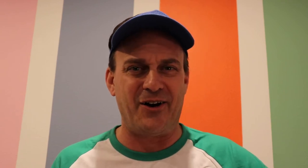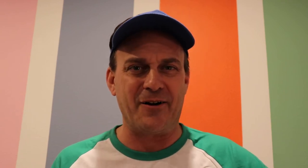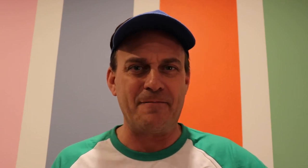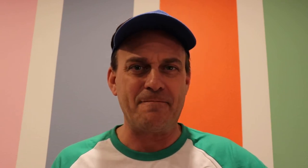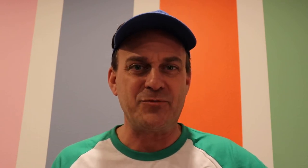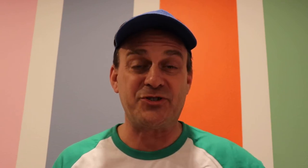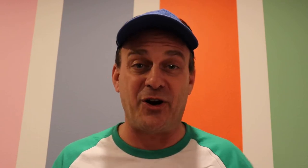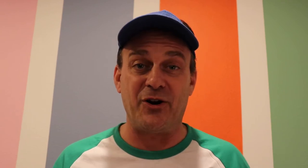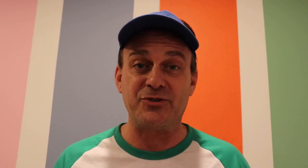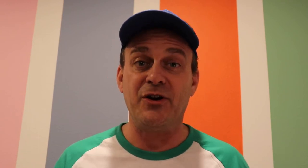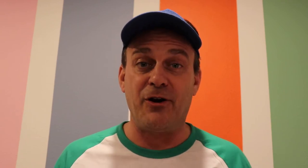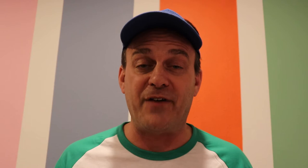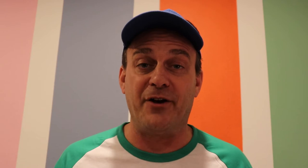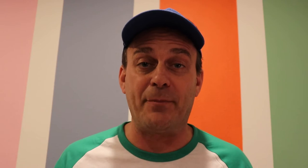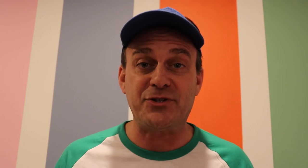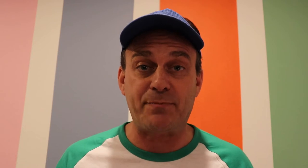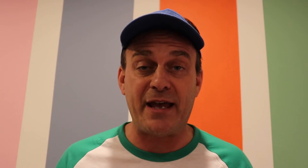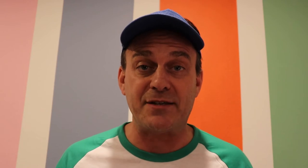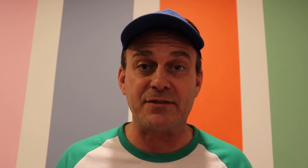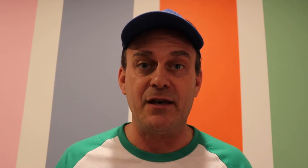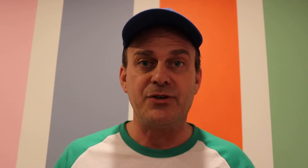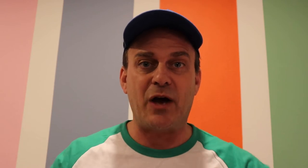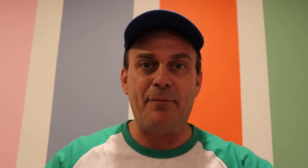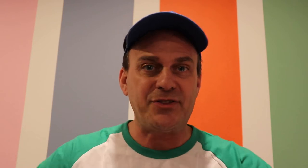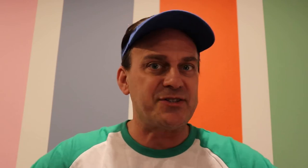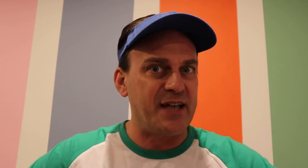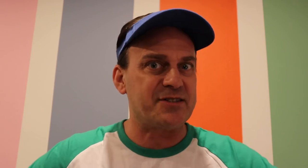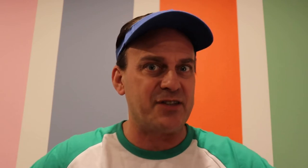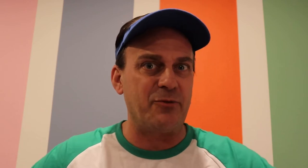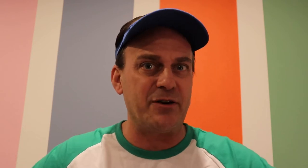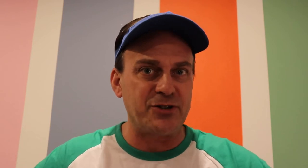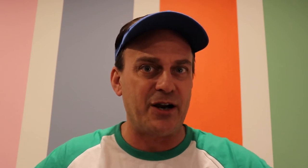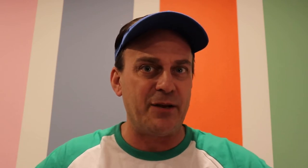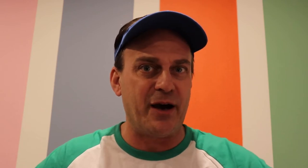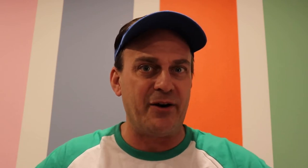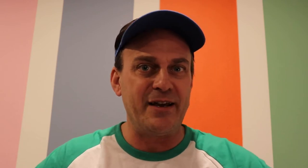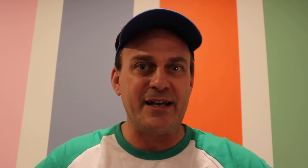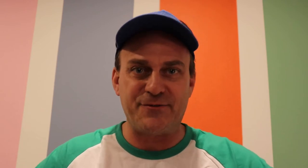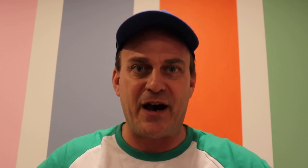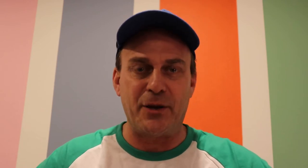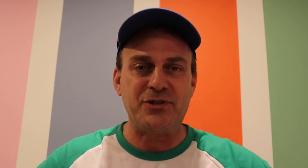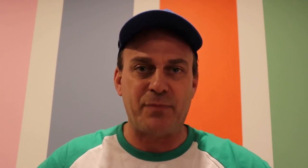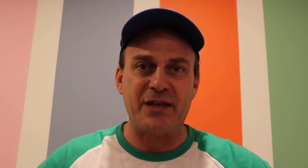song. Stars are found up in space, so I bet this next thing we are talking about is found up in space